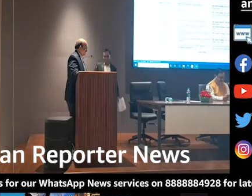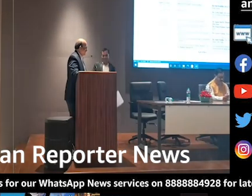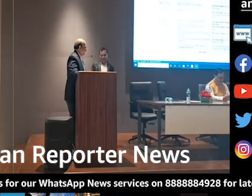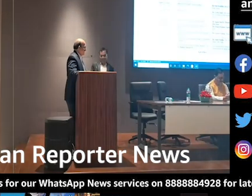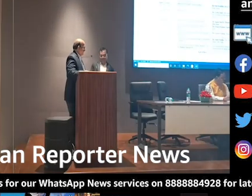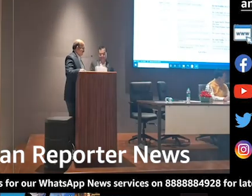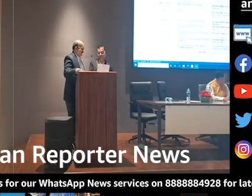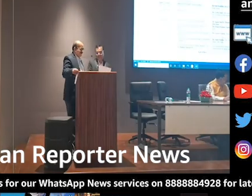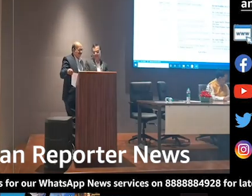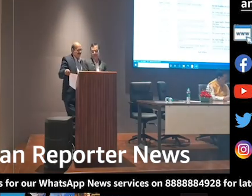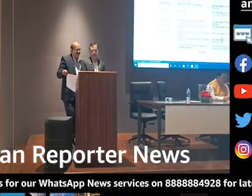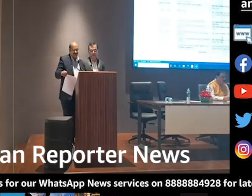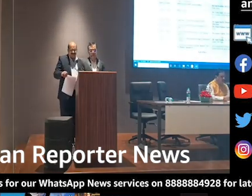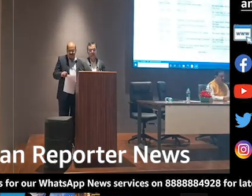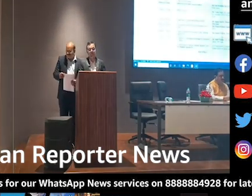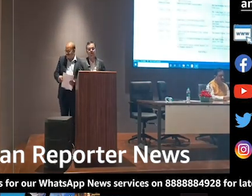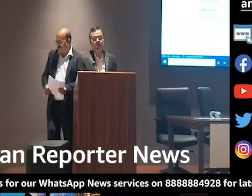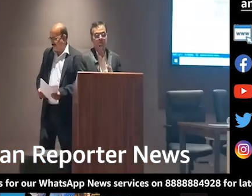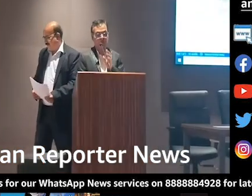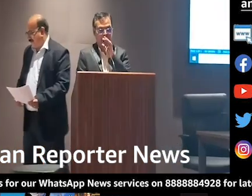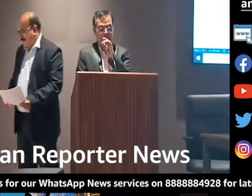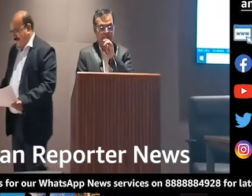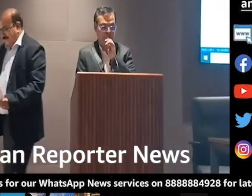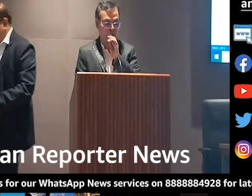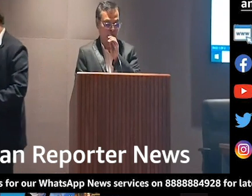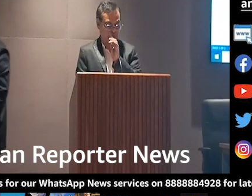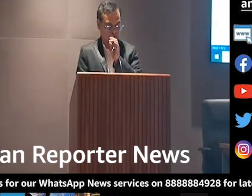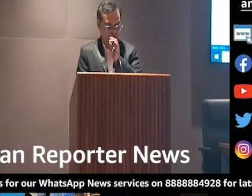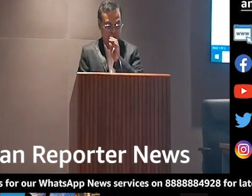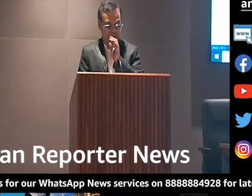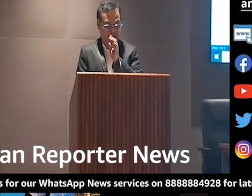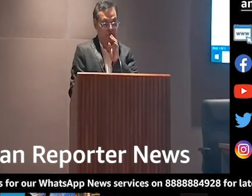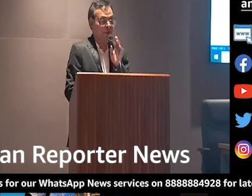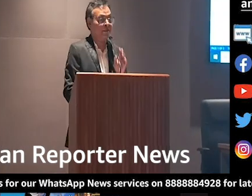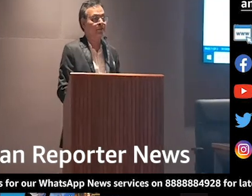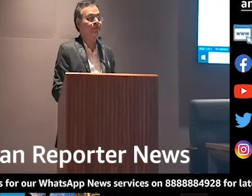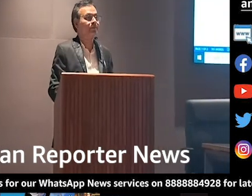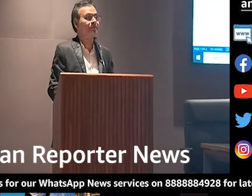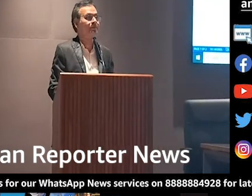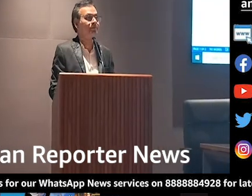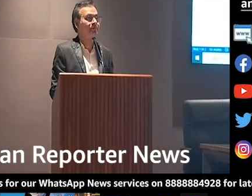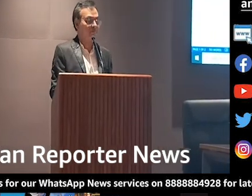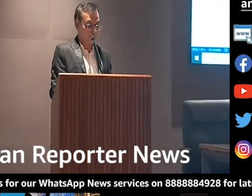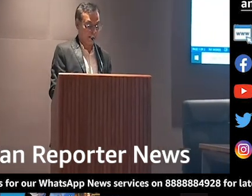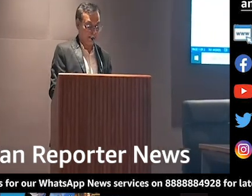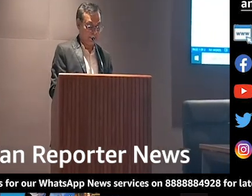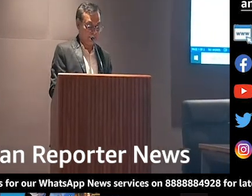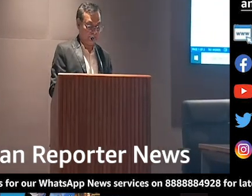sir. Thank you, Dr. Matthew.